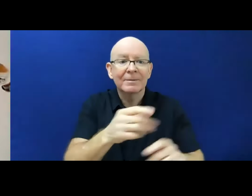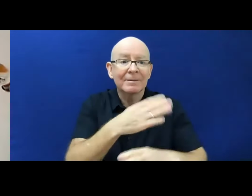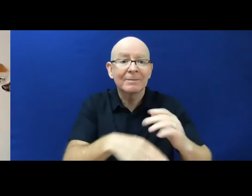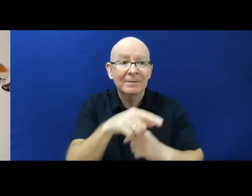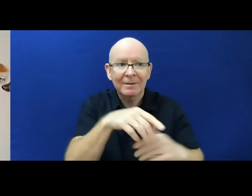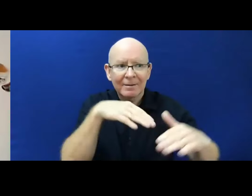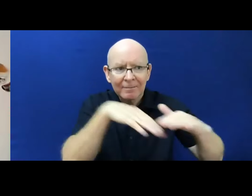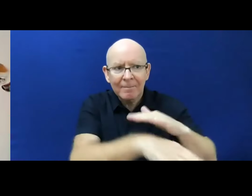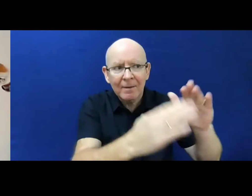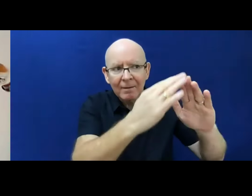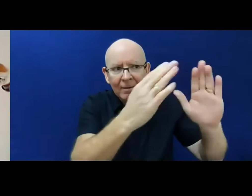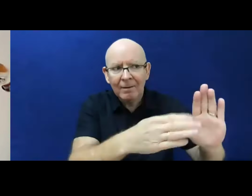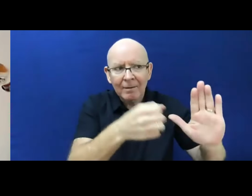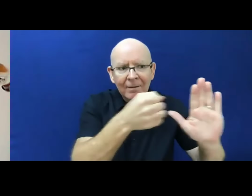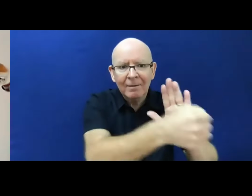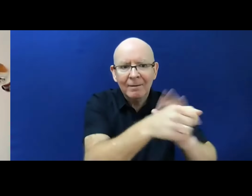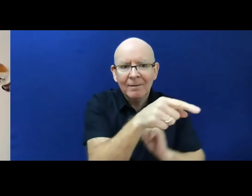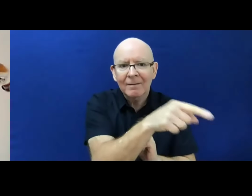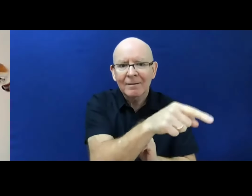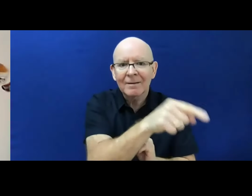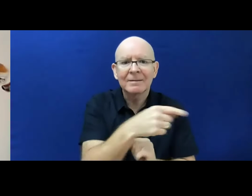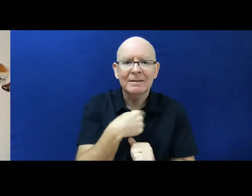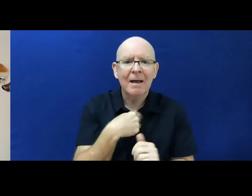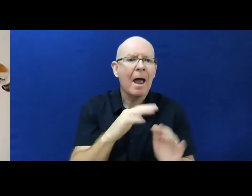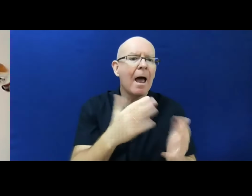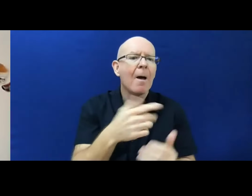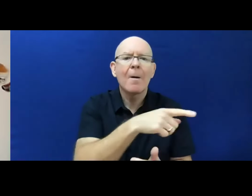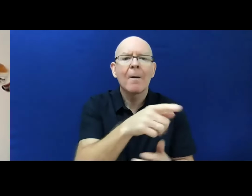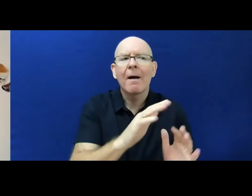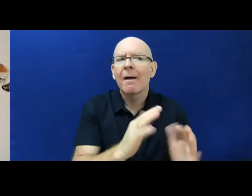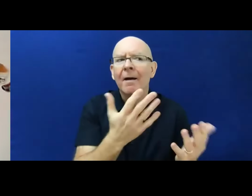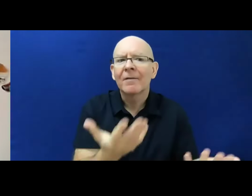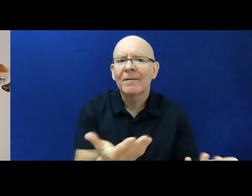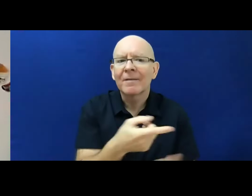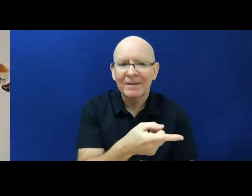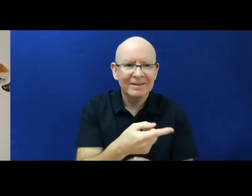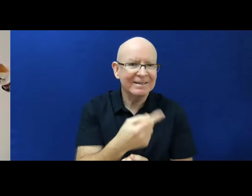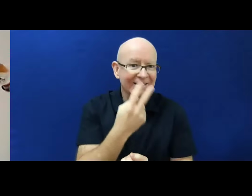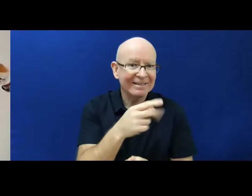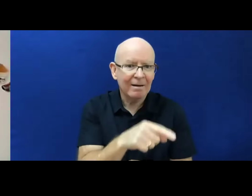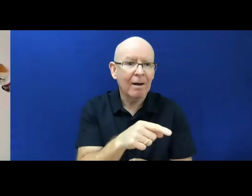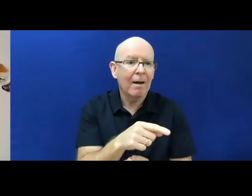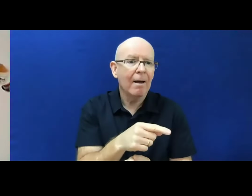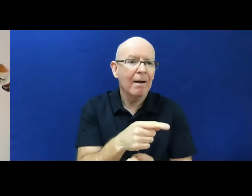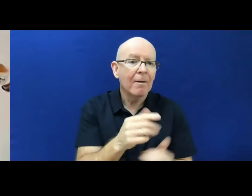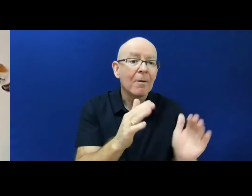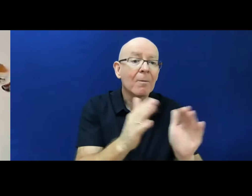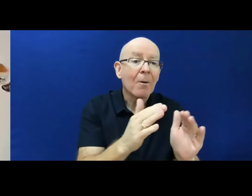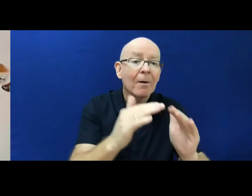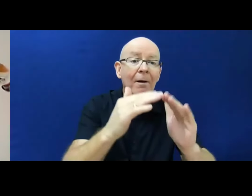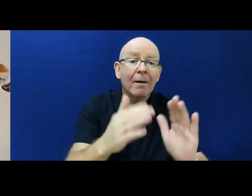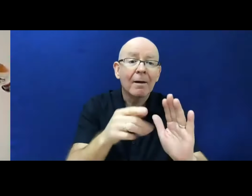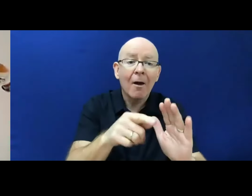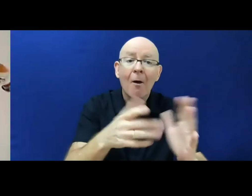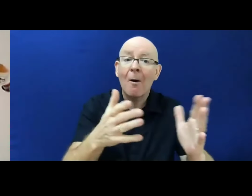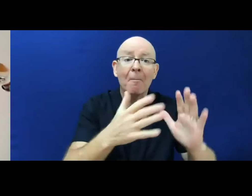without perhaps some ways how to do it. So we know what we need to do, we know what our goal